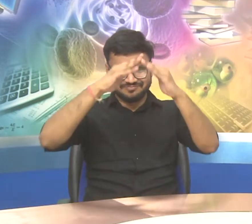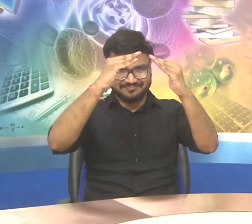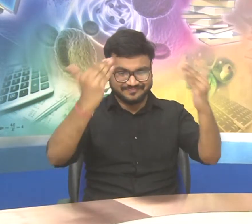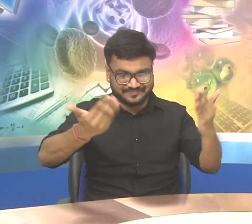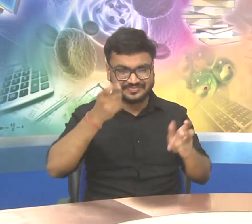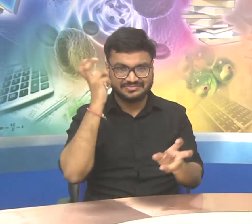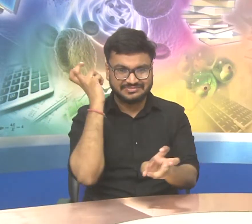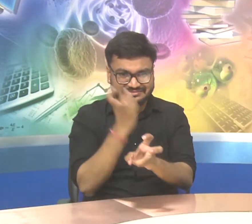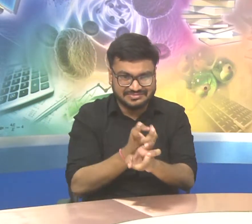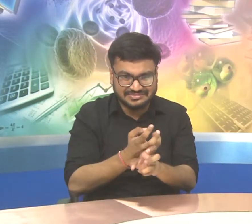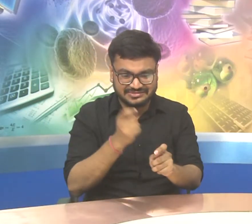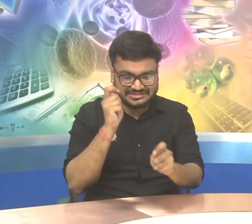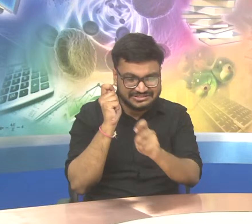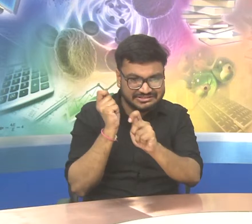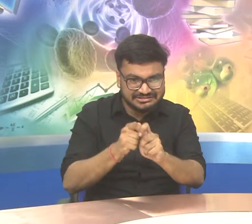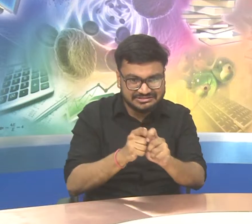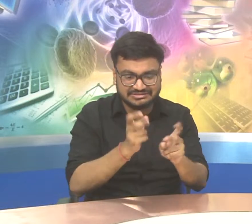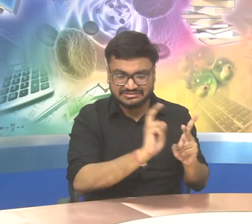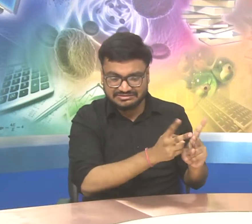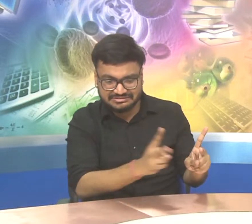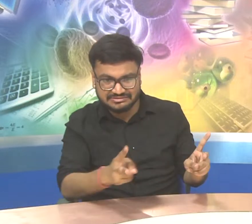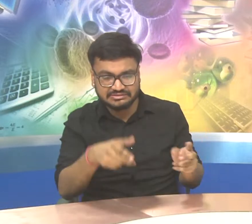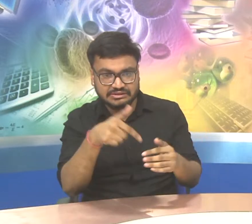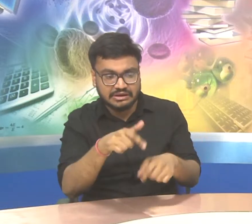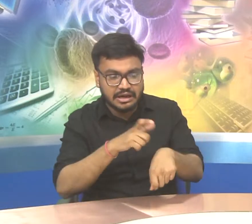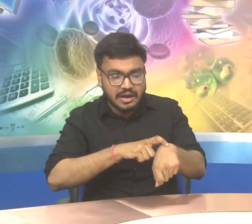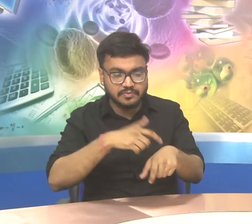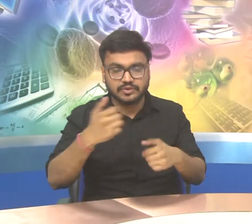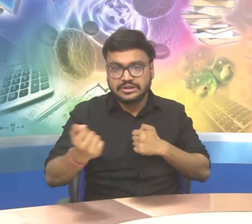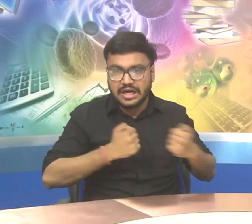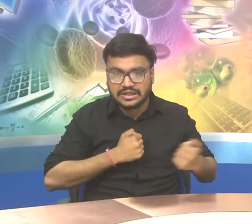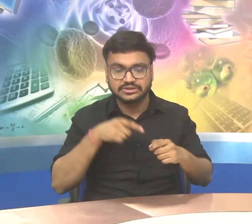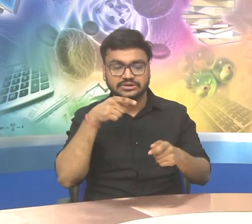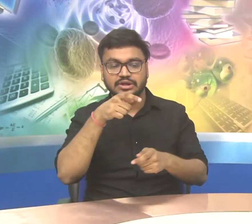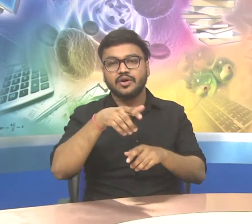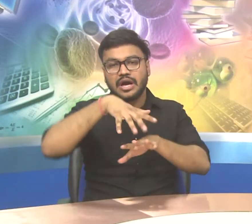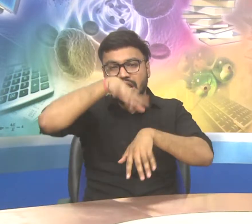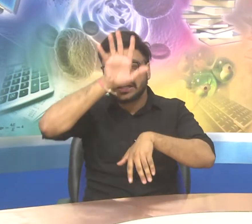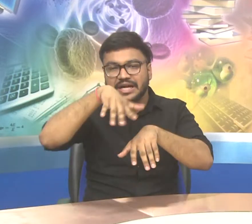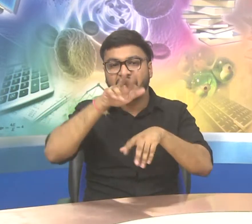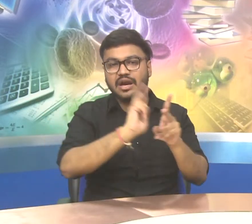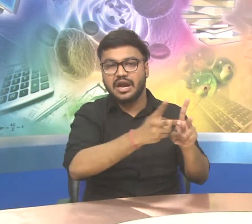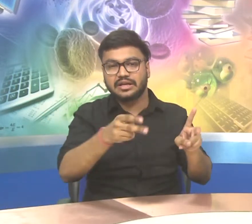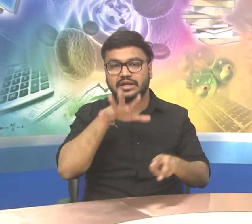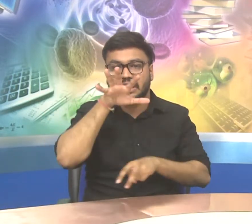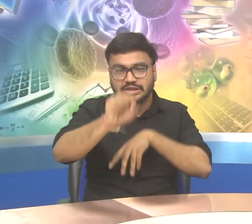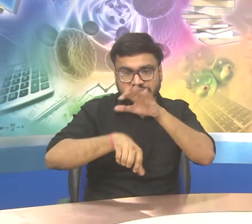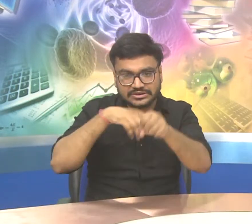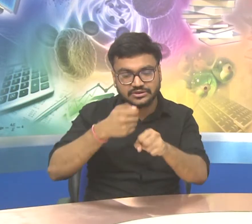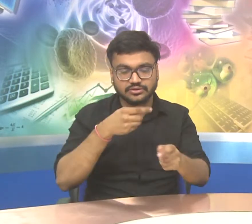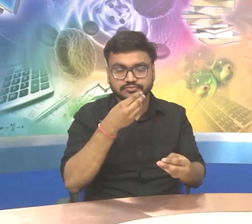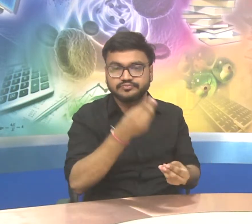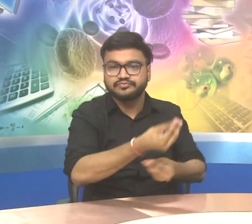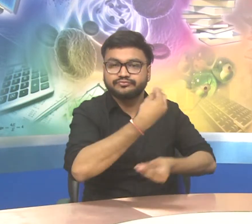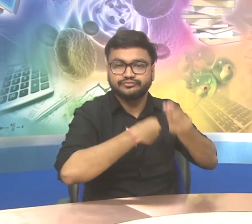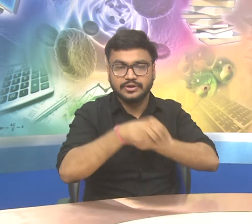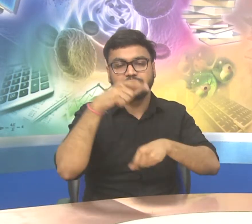These are belongings to the earliest stage, simple and non-advanced.